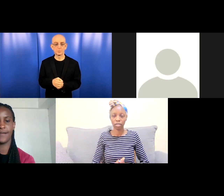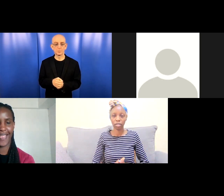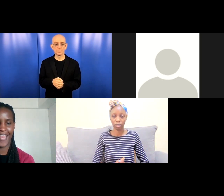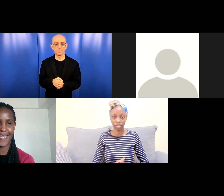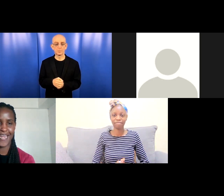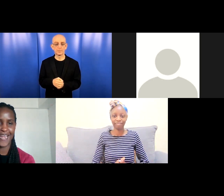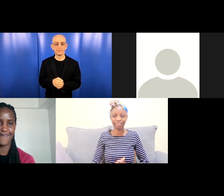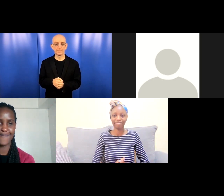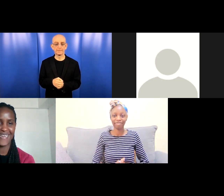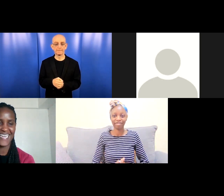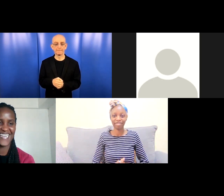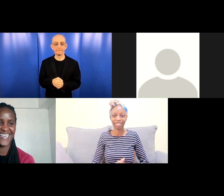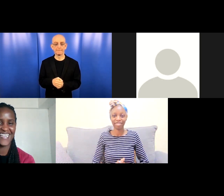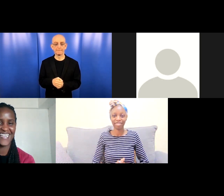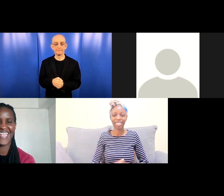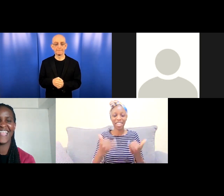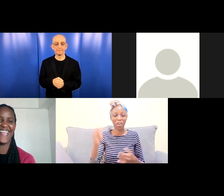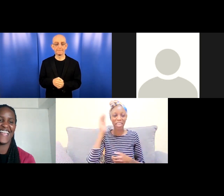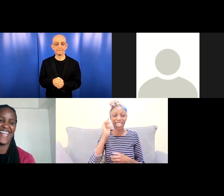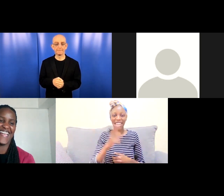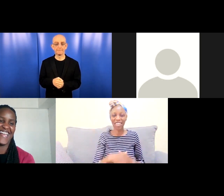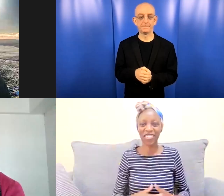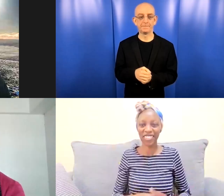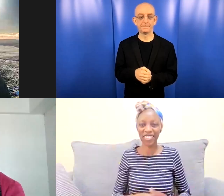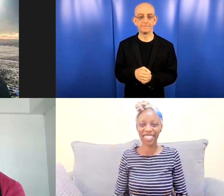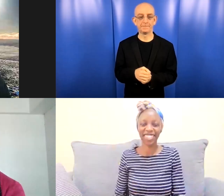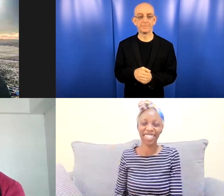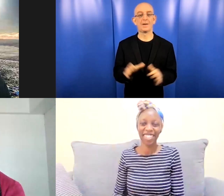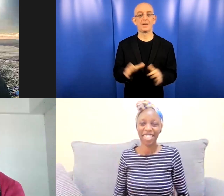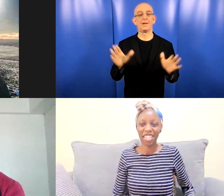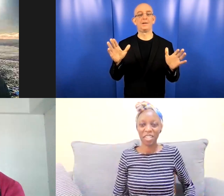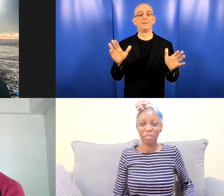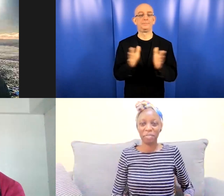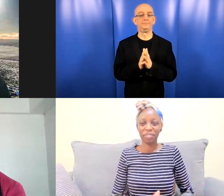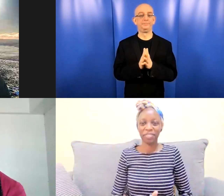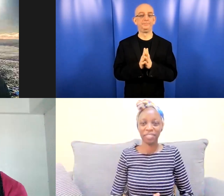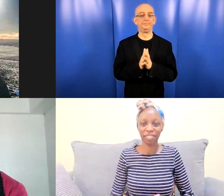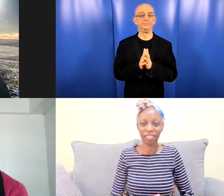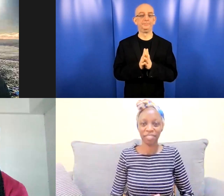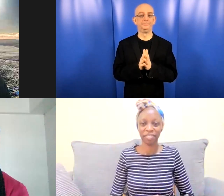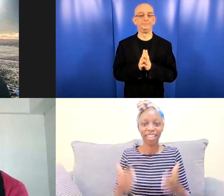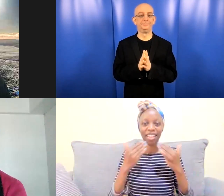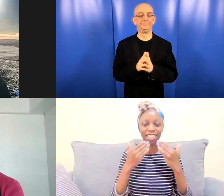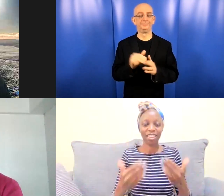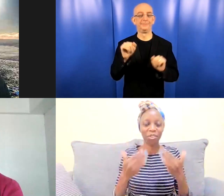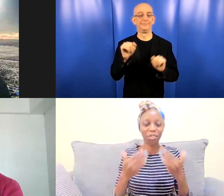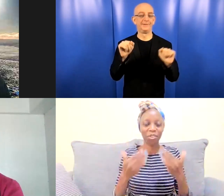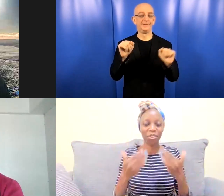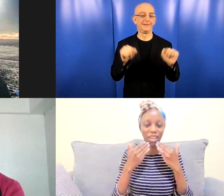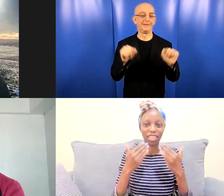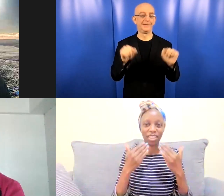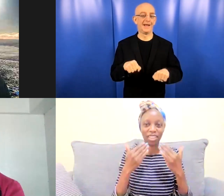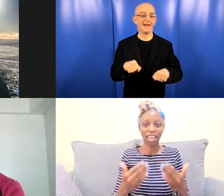perfect. Can you hear me? Perfect, absolutely perfect. Thank you, Maria. Okay, thank you. And